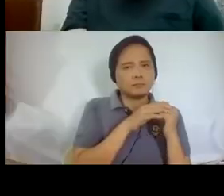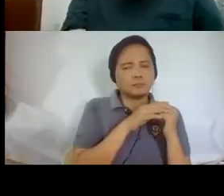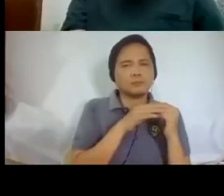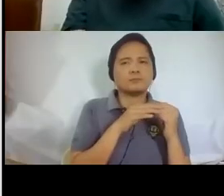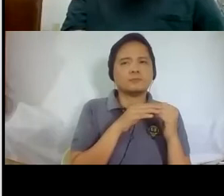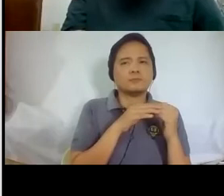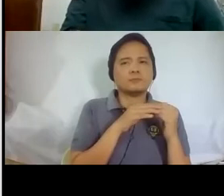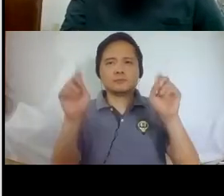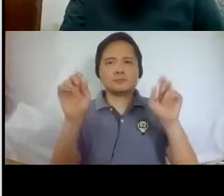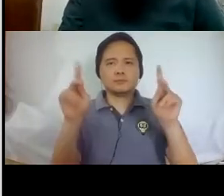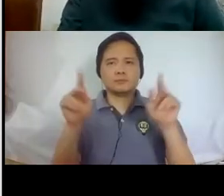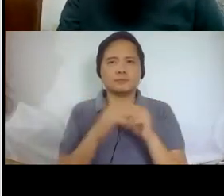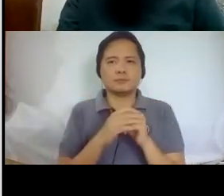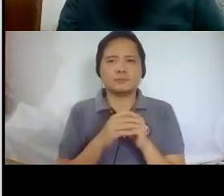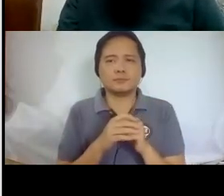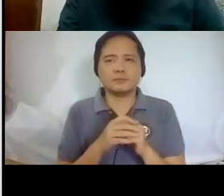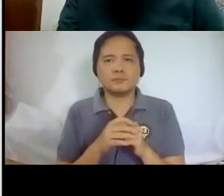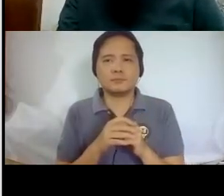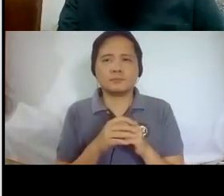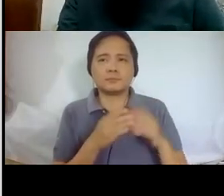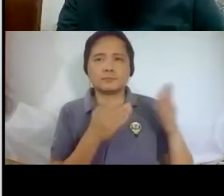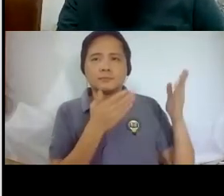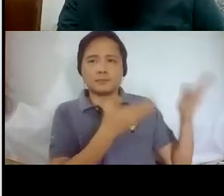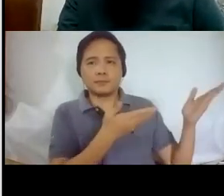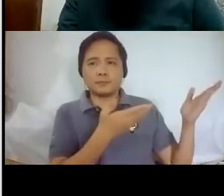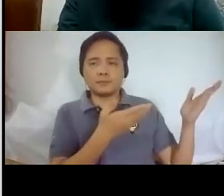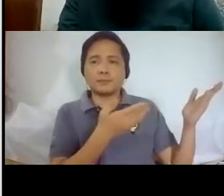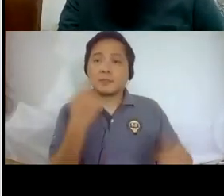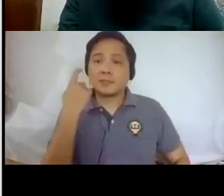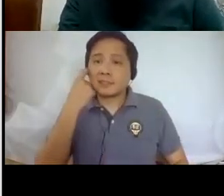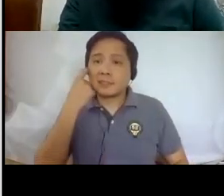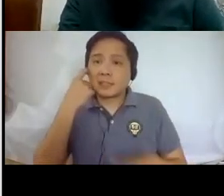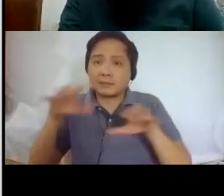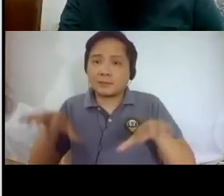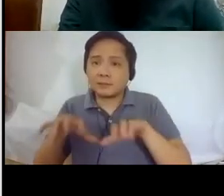Okay, so connecting this to the exercise you'll soon have.